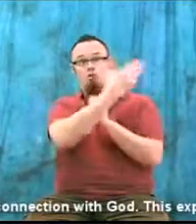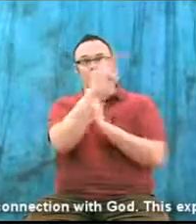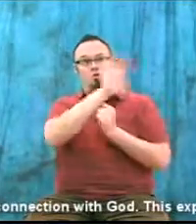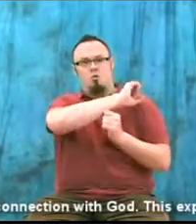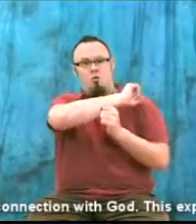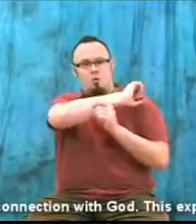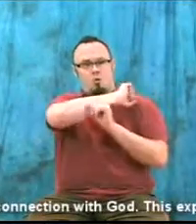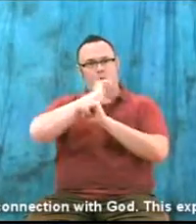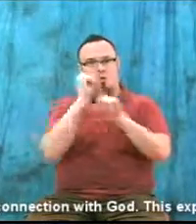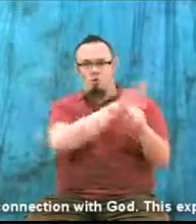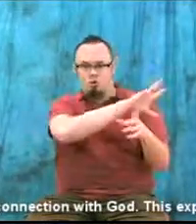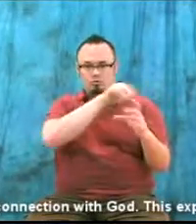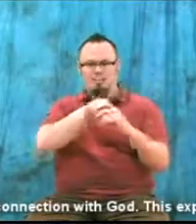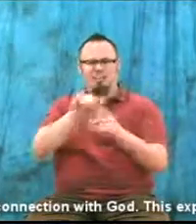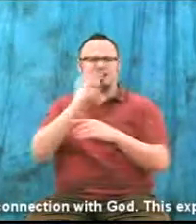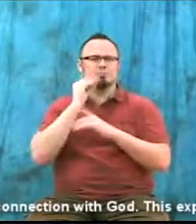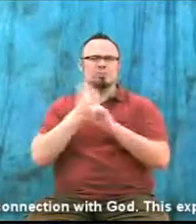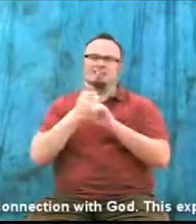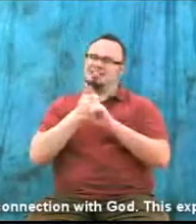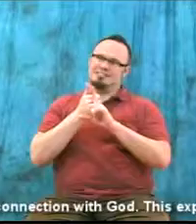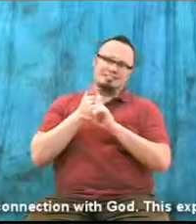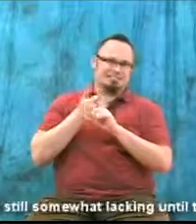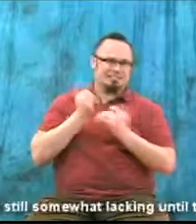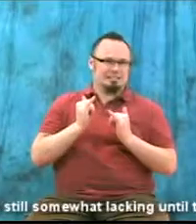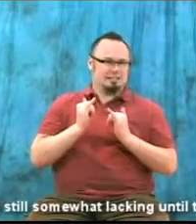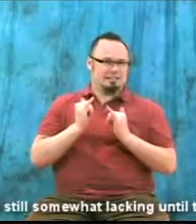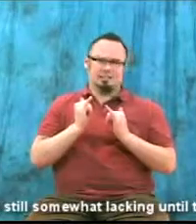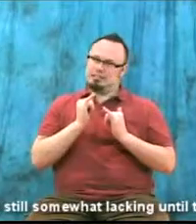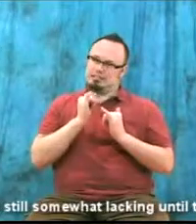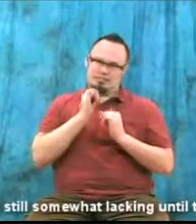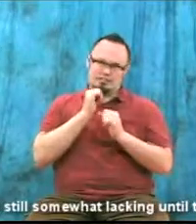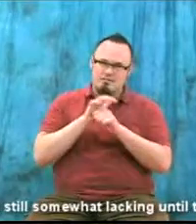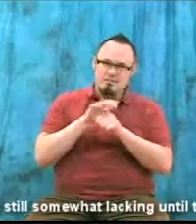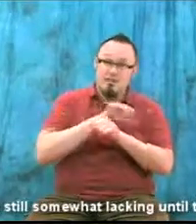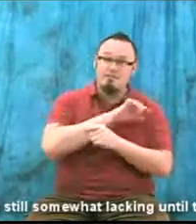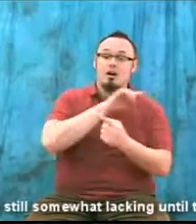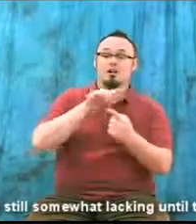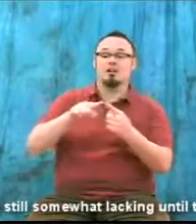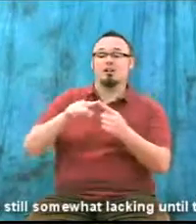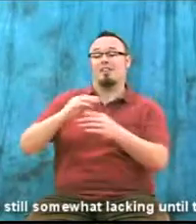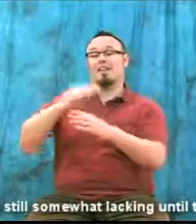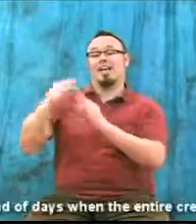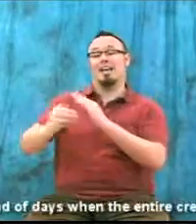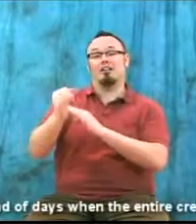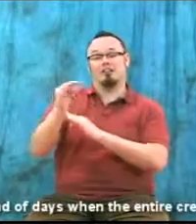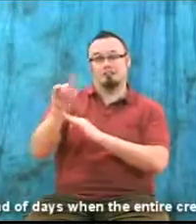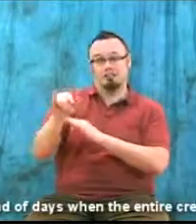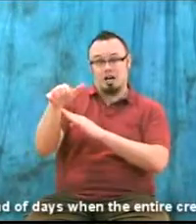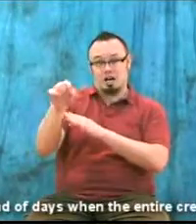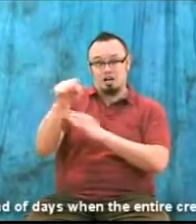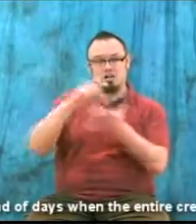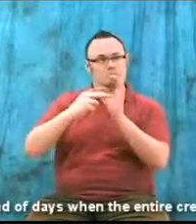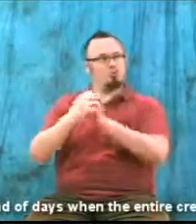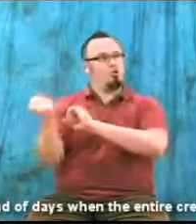This experience is still somewhat lacking until the end of days when the entire creation is corrected and rectified.